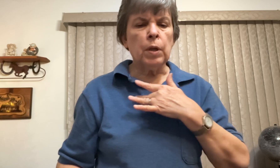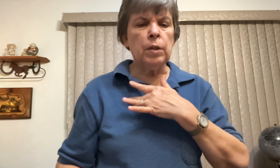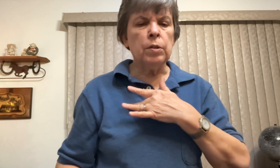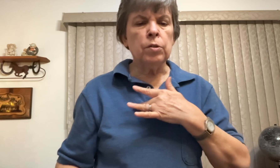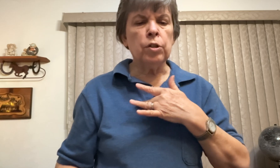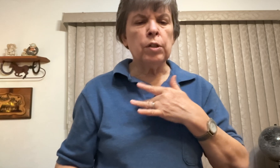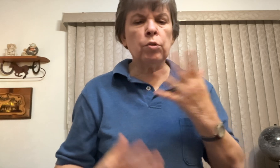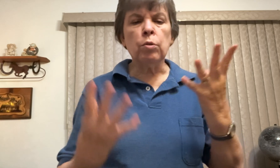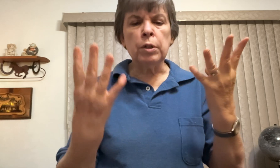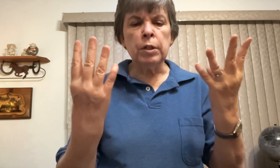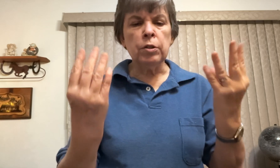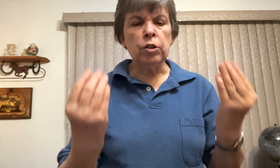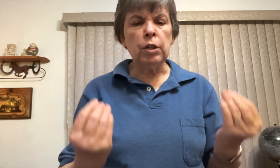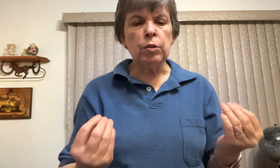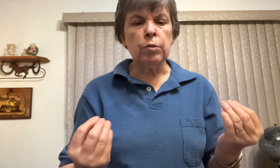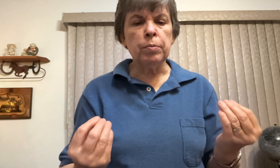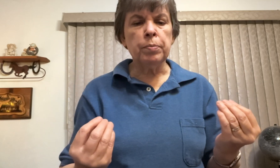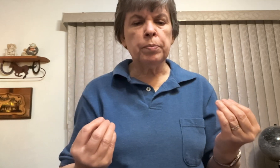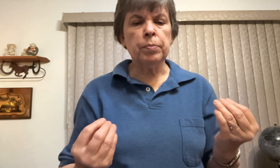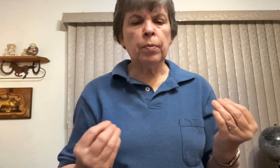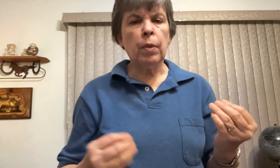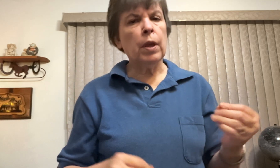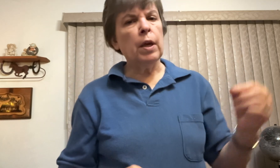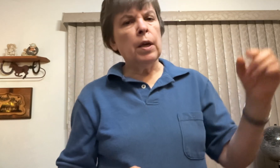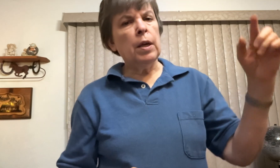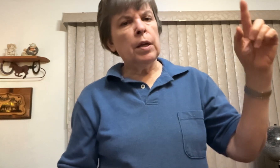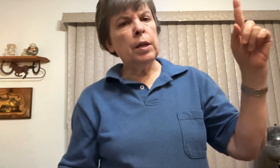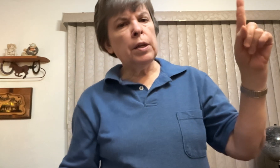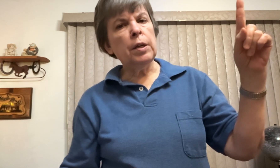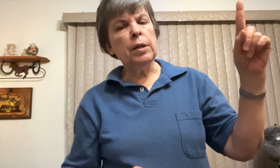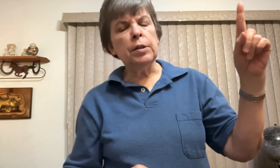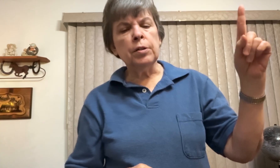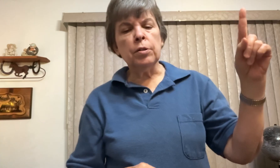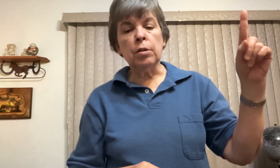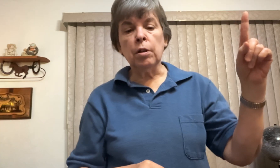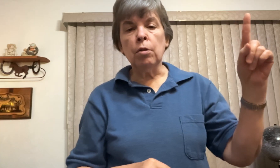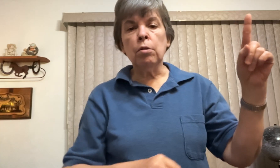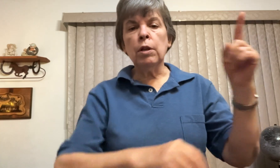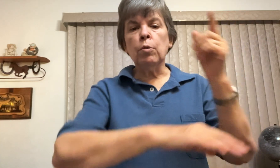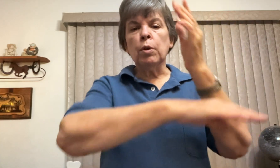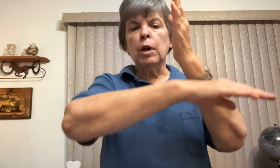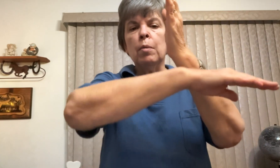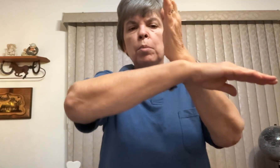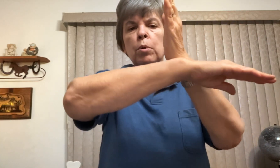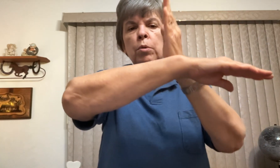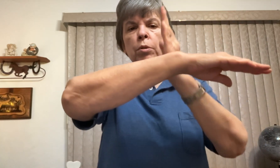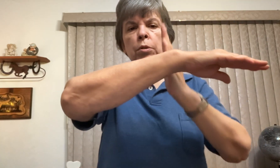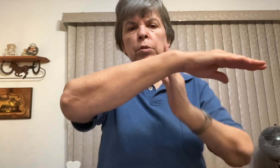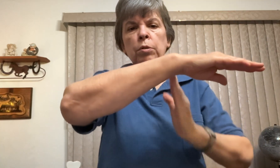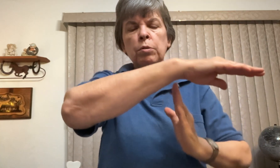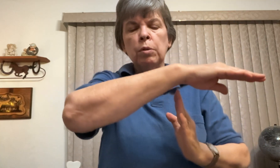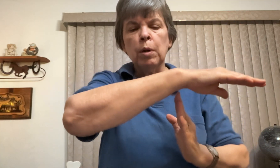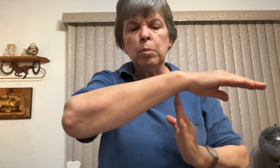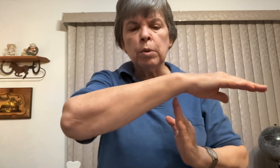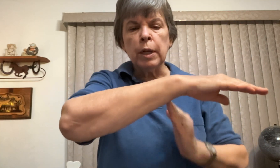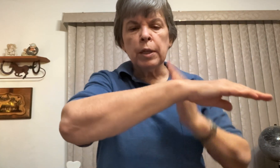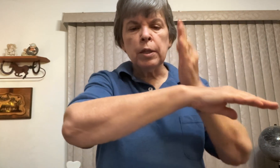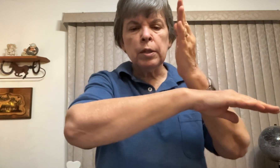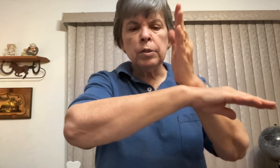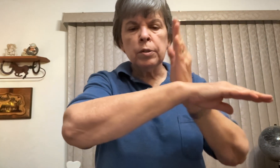He is gentle, or he is gentle. He is lowly or humble, so you do humble like this.